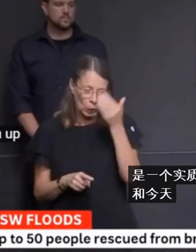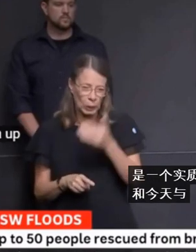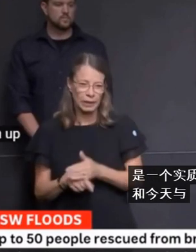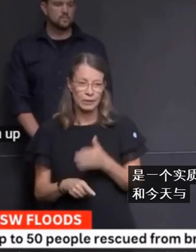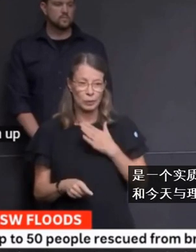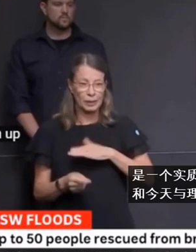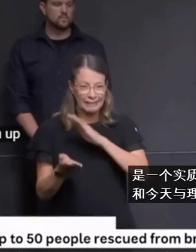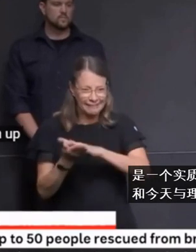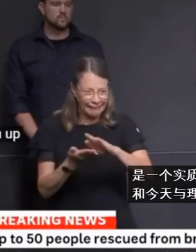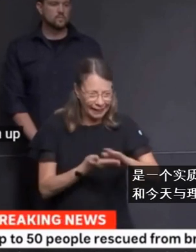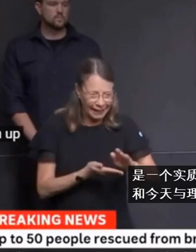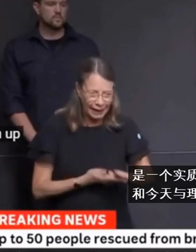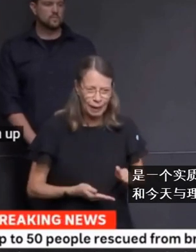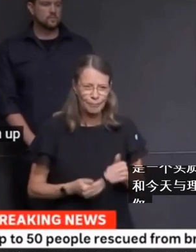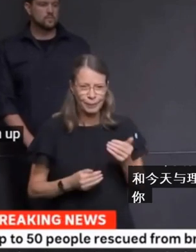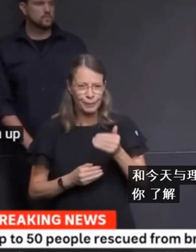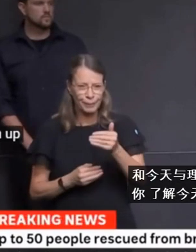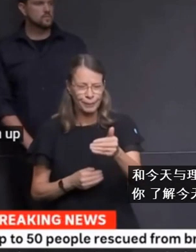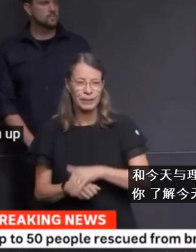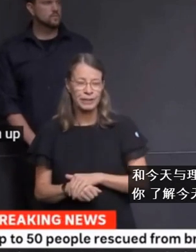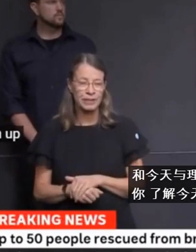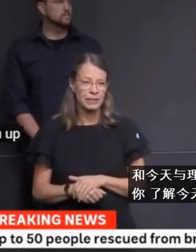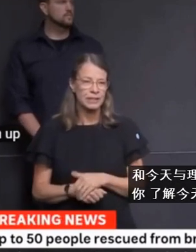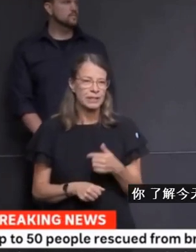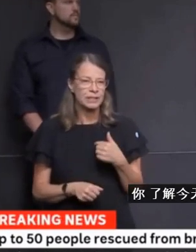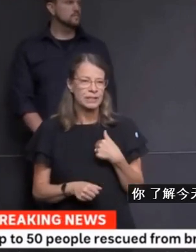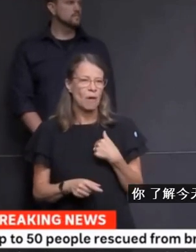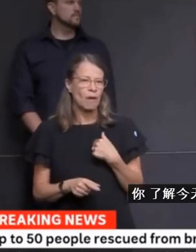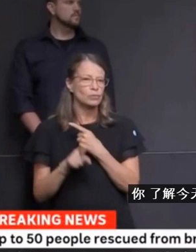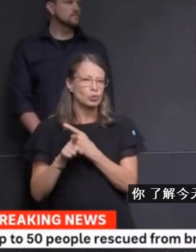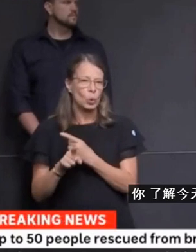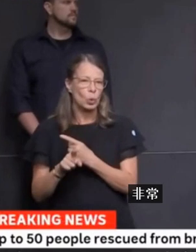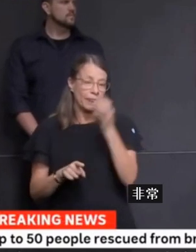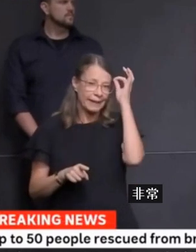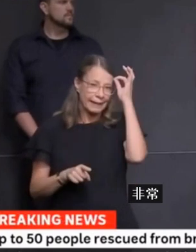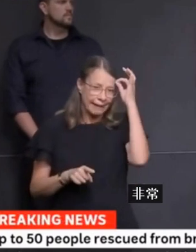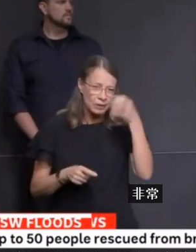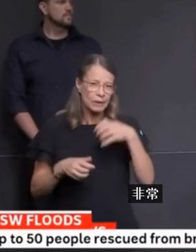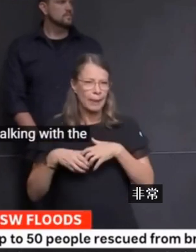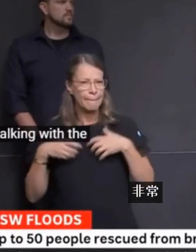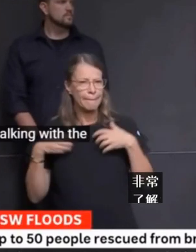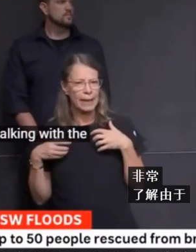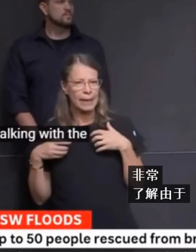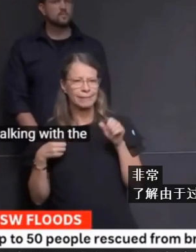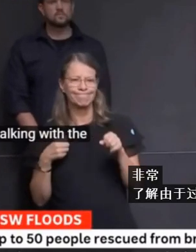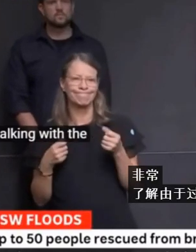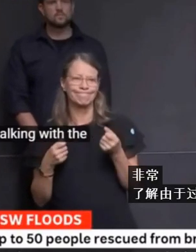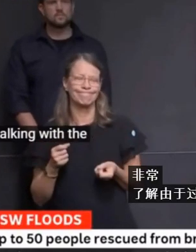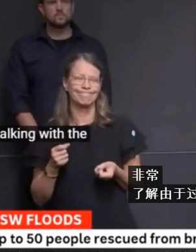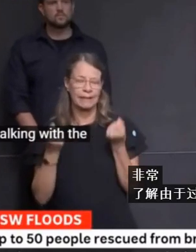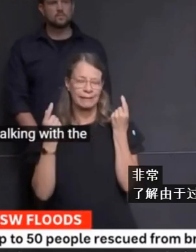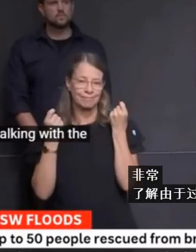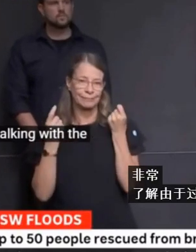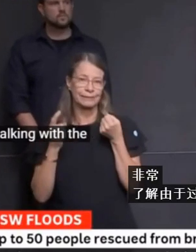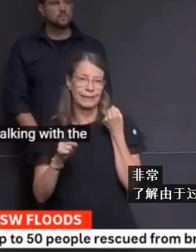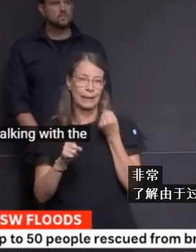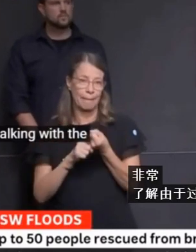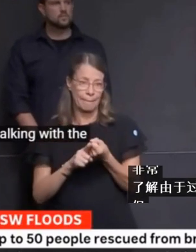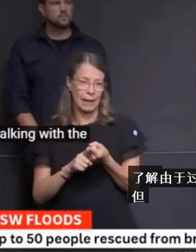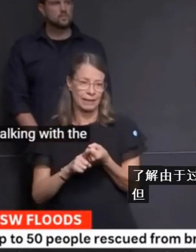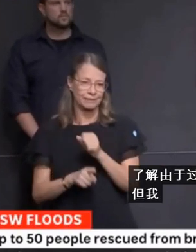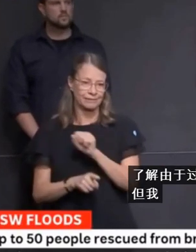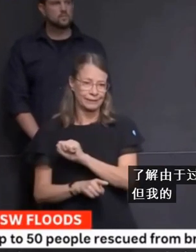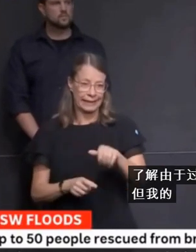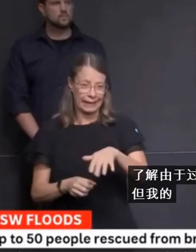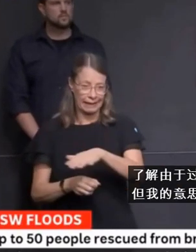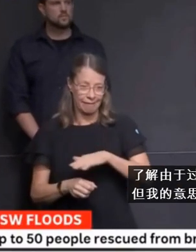And talking with the councils today, they understand, the mayors today, they understand very well the impacts because of the challenges